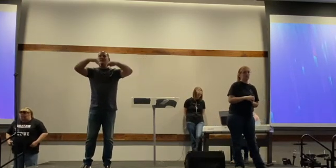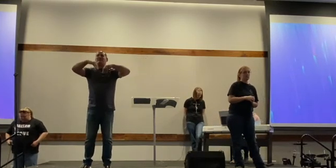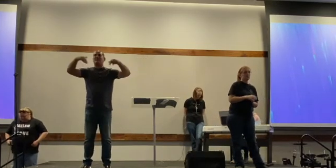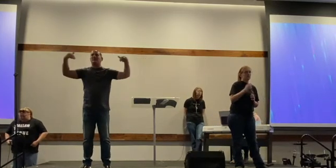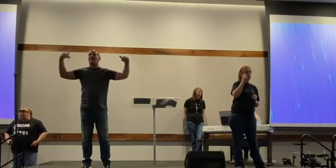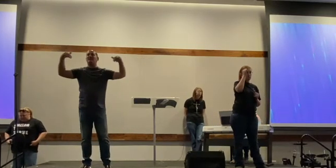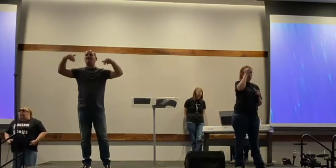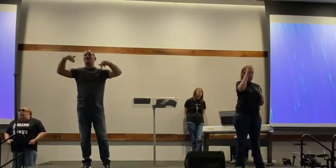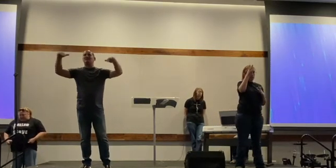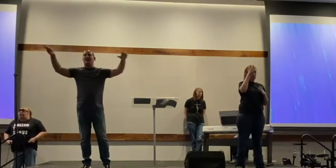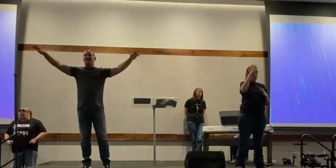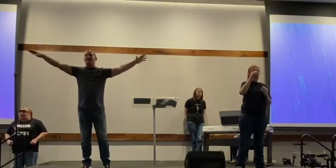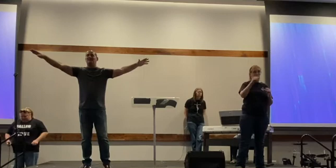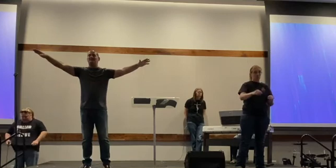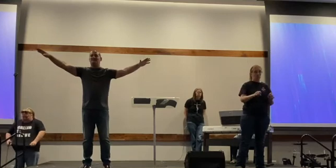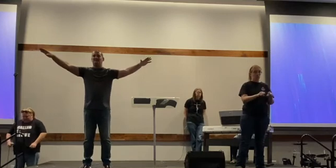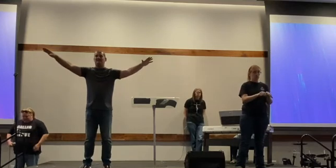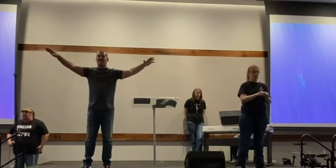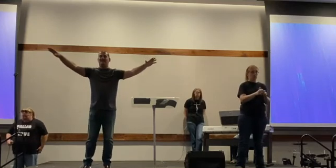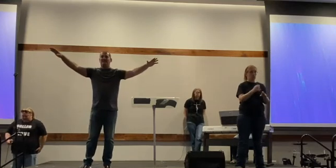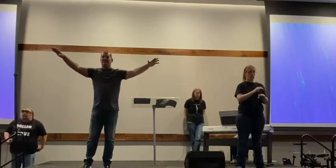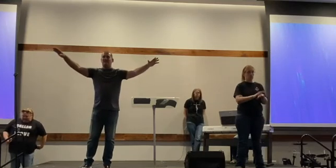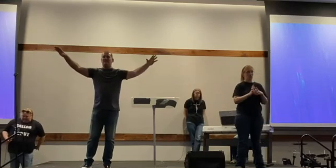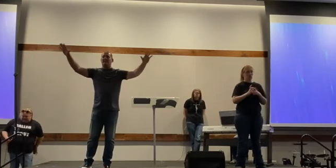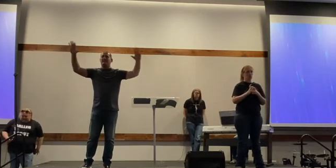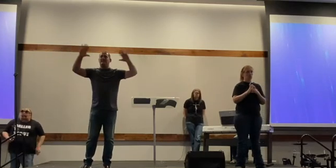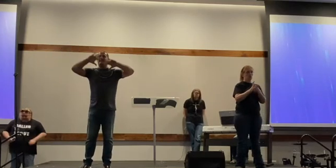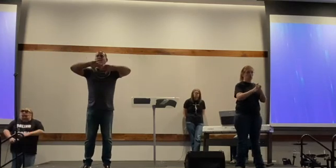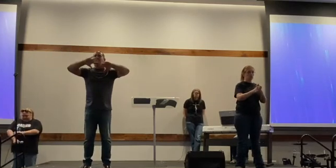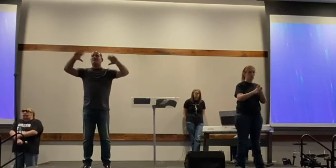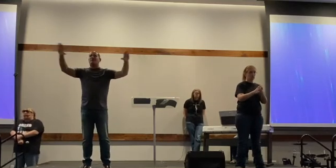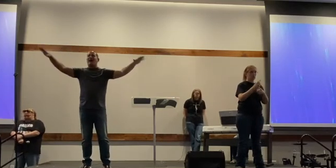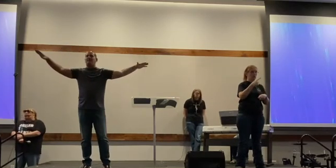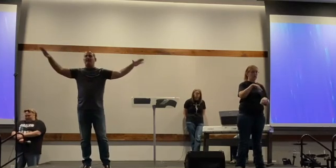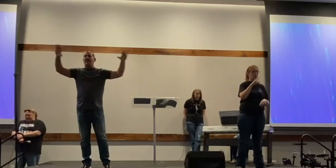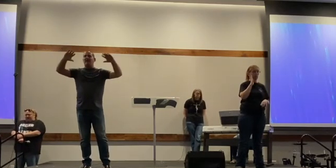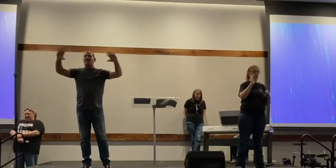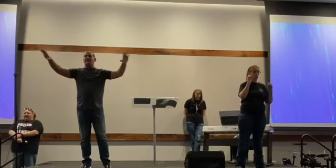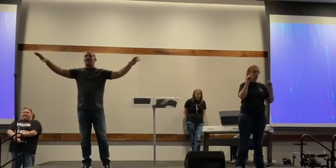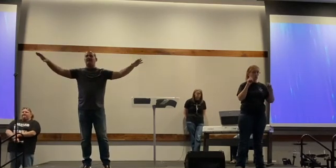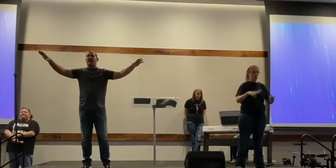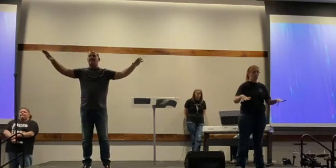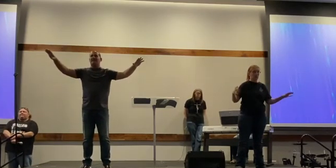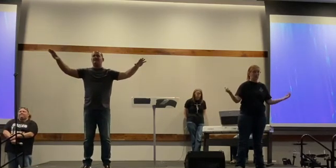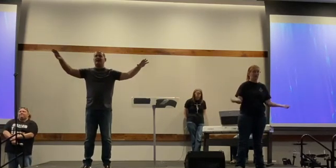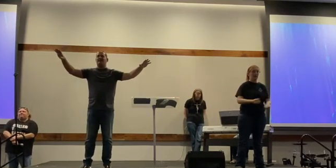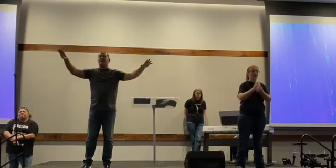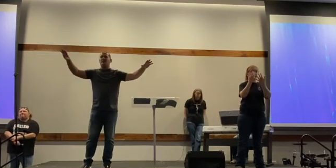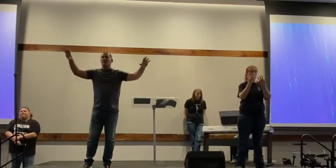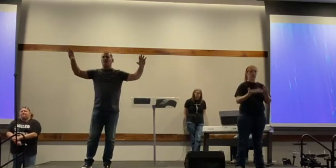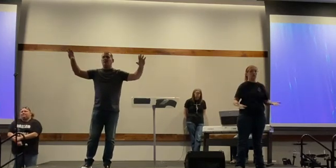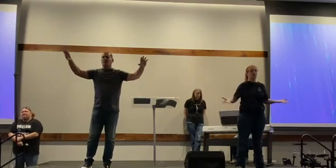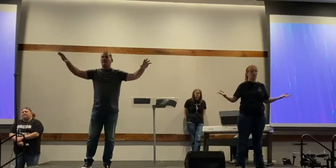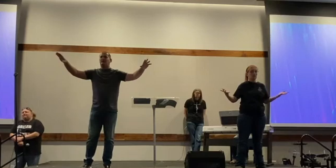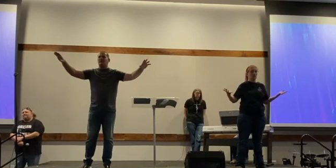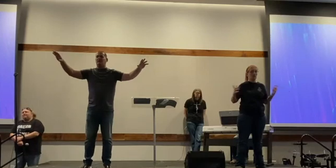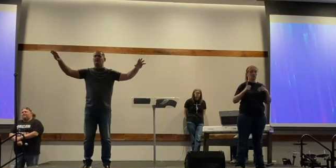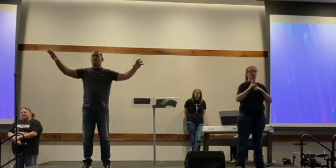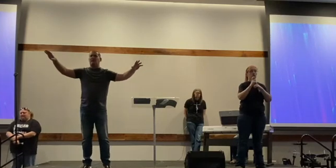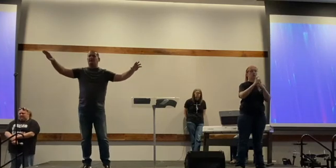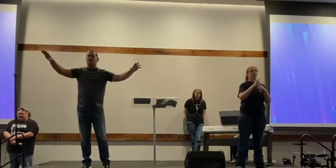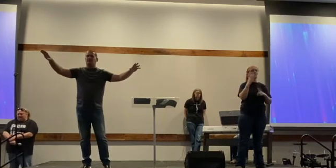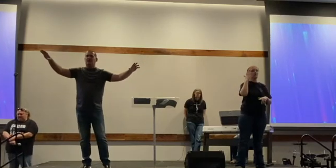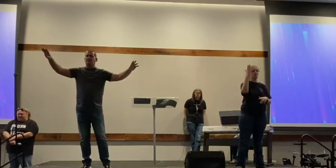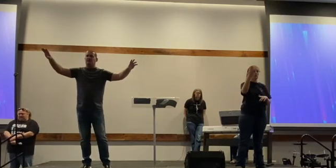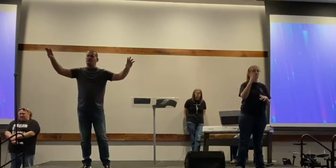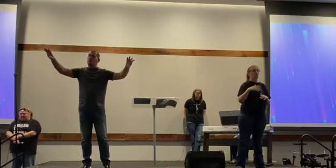Father, they put their running shoes on and run to you. Father, that they would drop everything, God, that is not of you, and run to you and